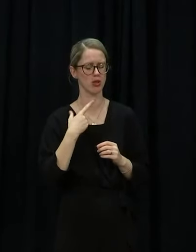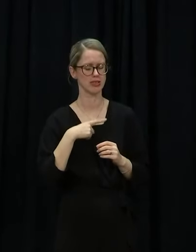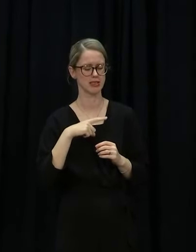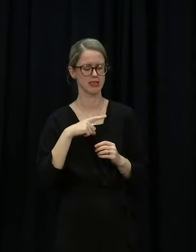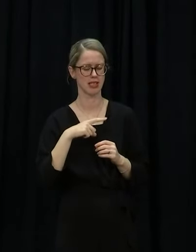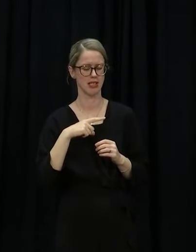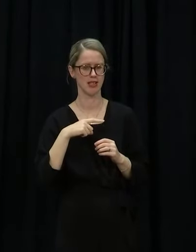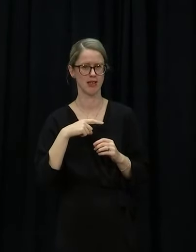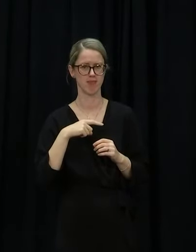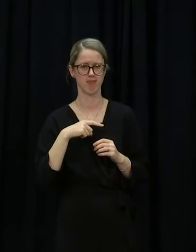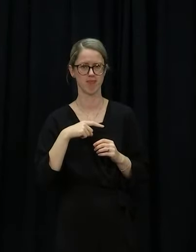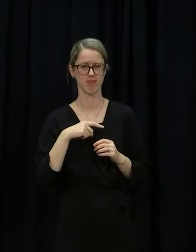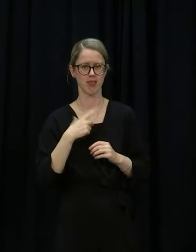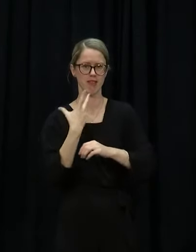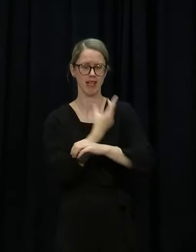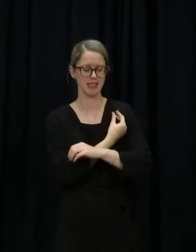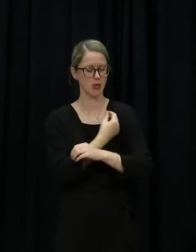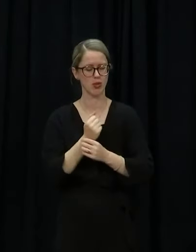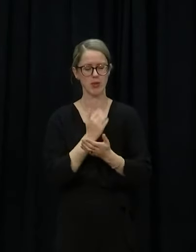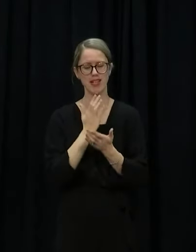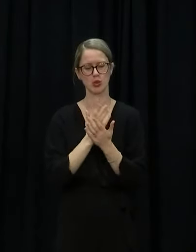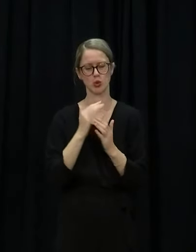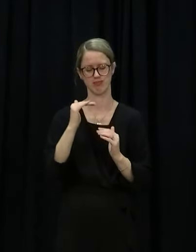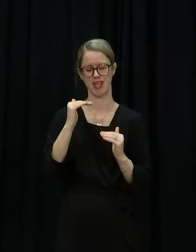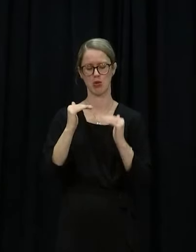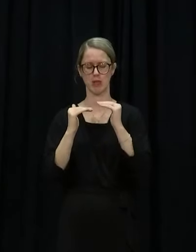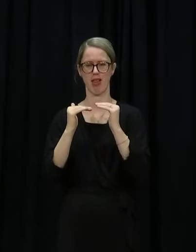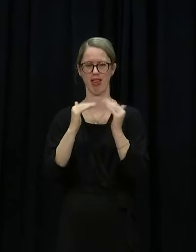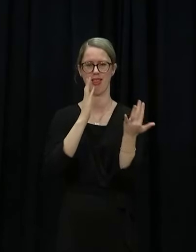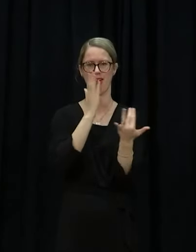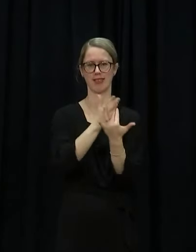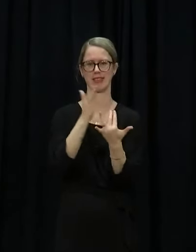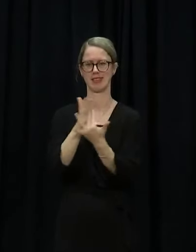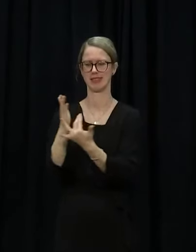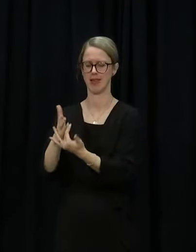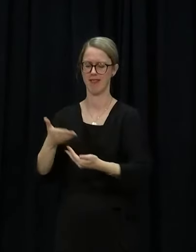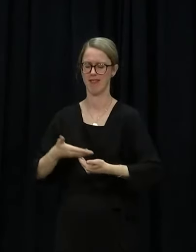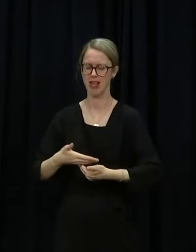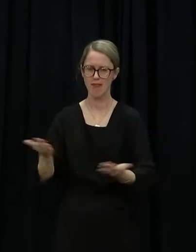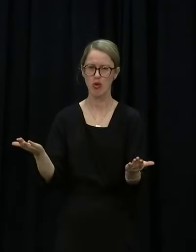about making sure that our rollout is equitable, that we are targeting